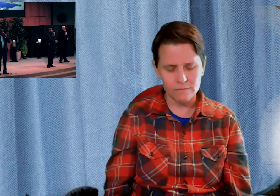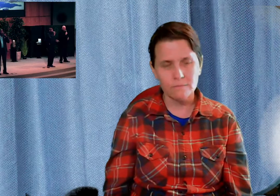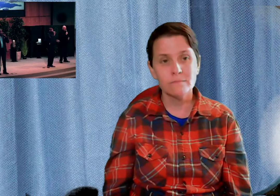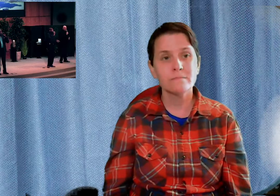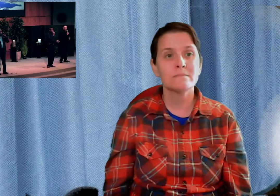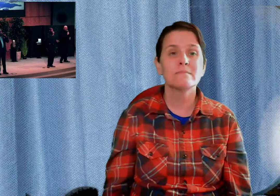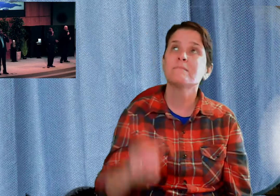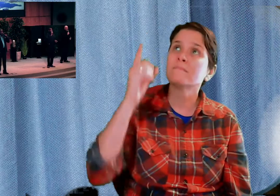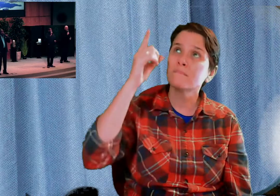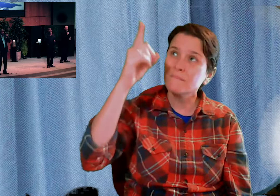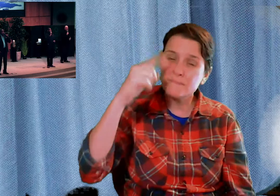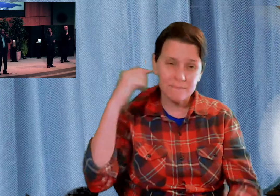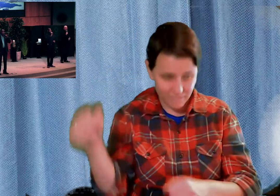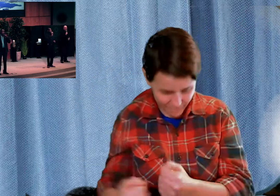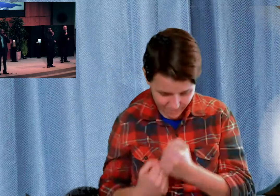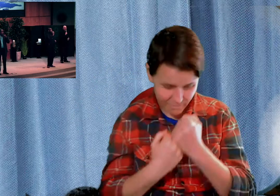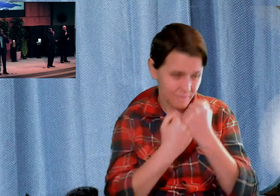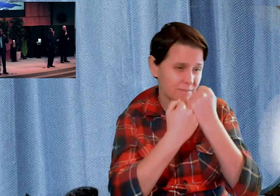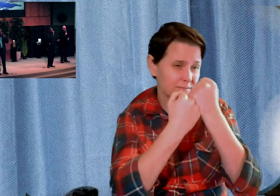I will